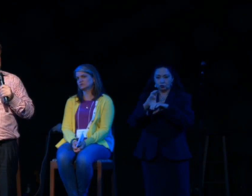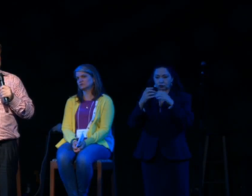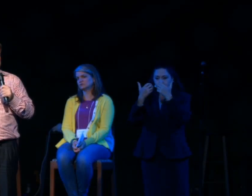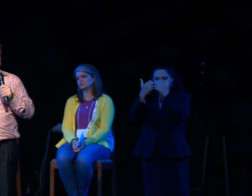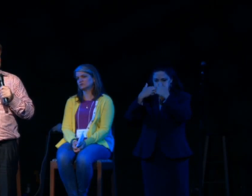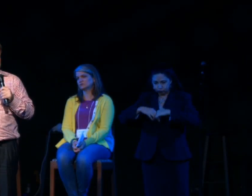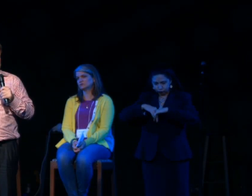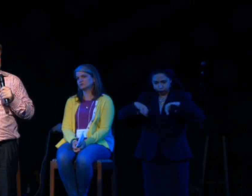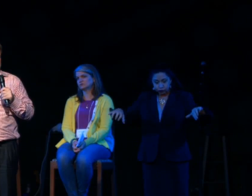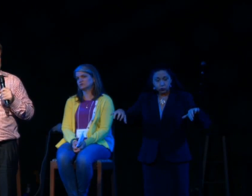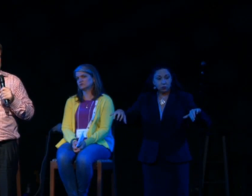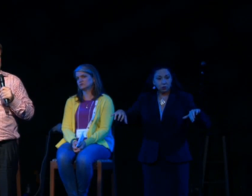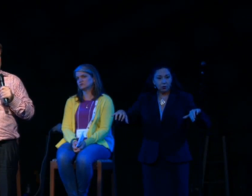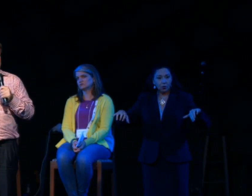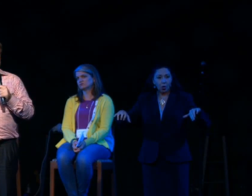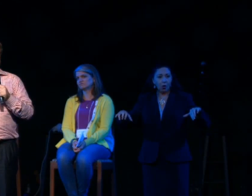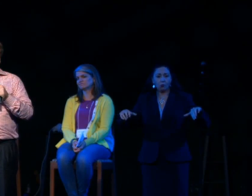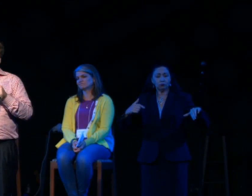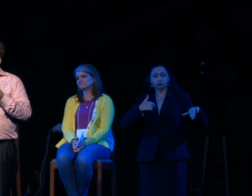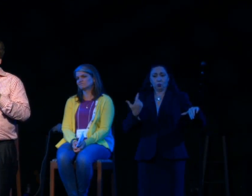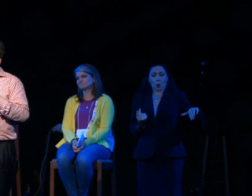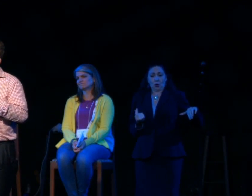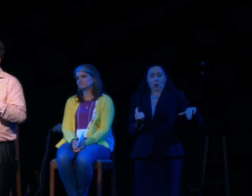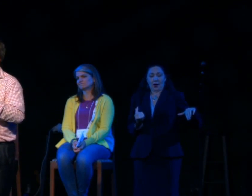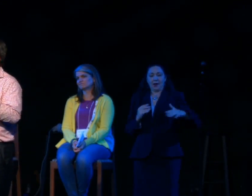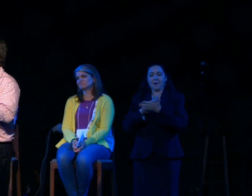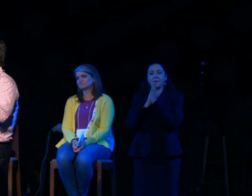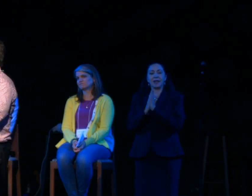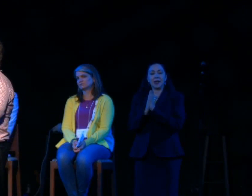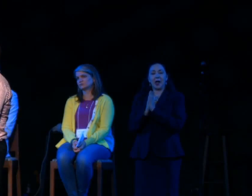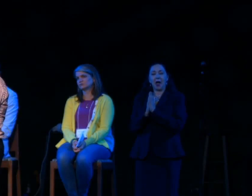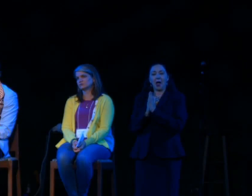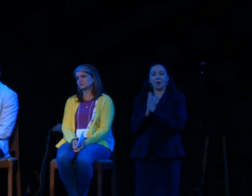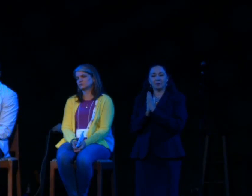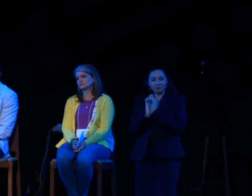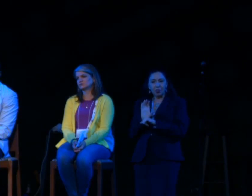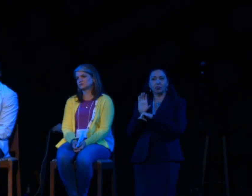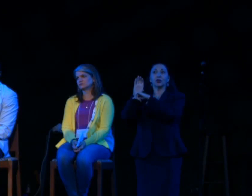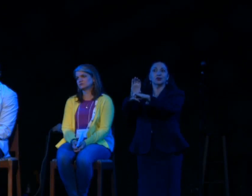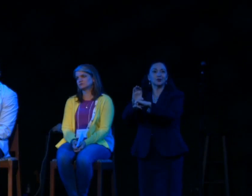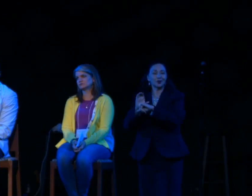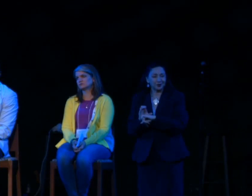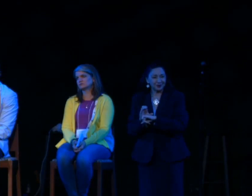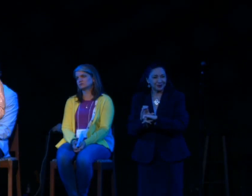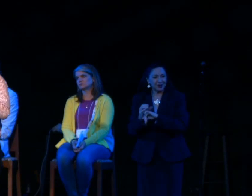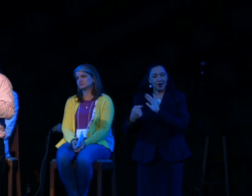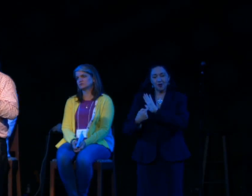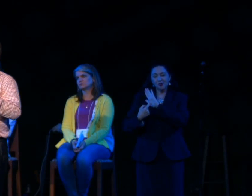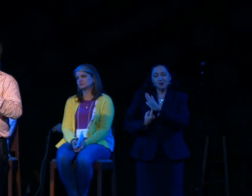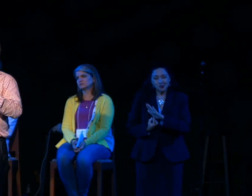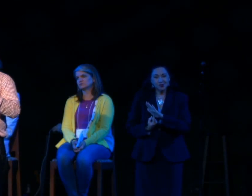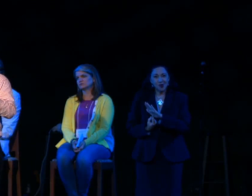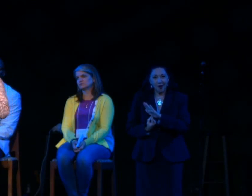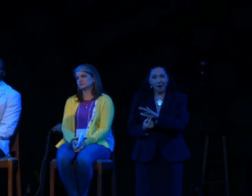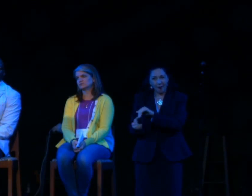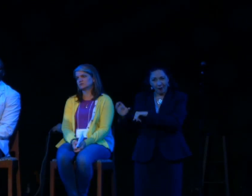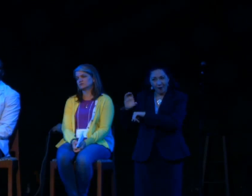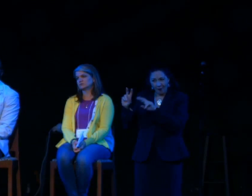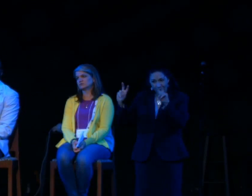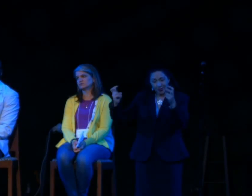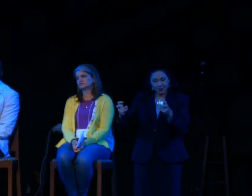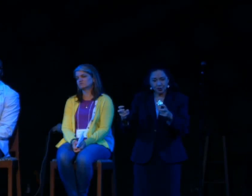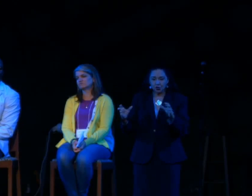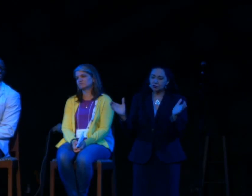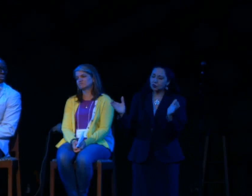to be the church. So be the church for your General Conference delegates. Small groups,